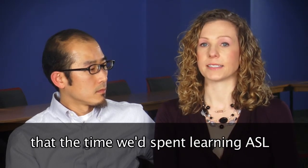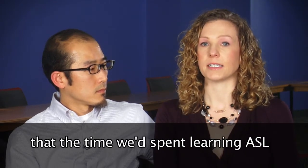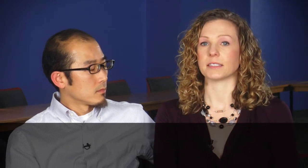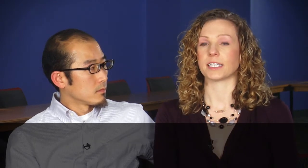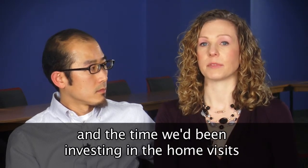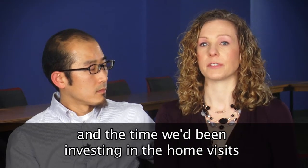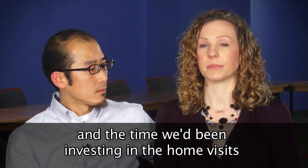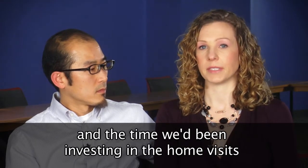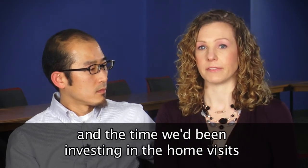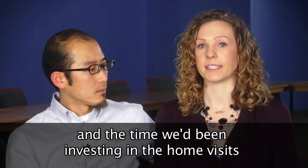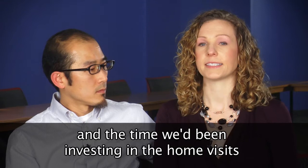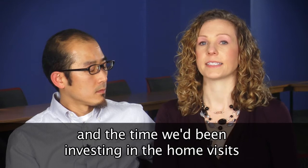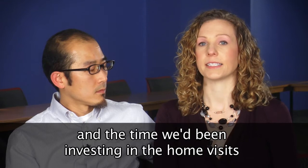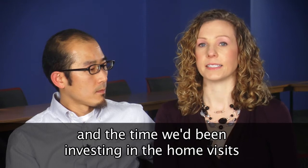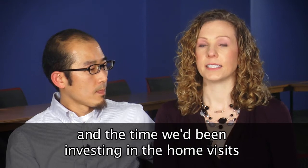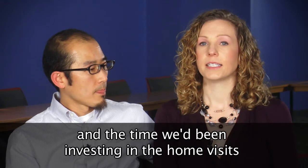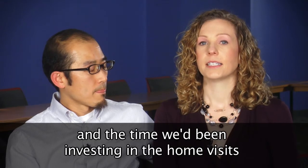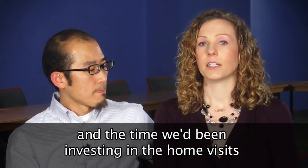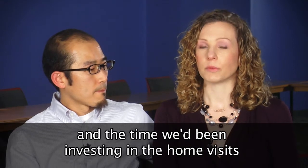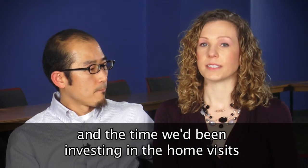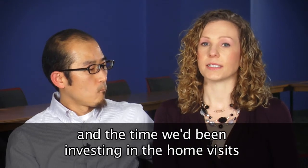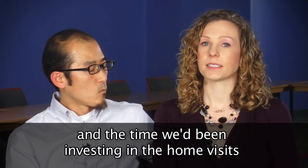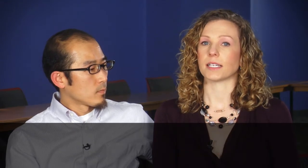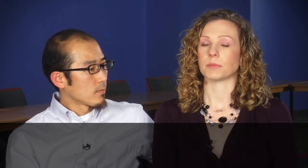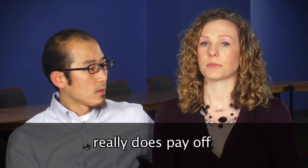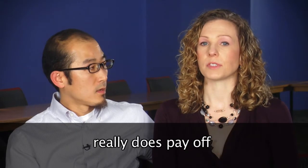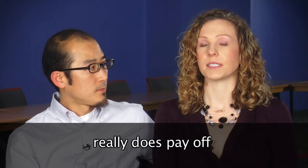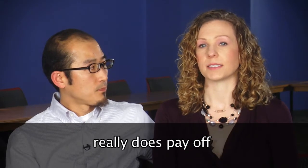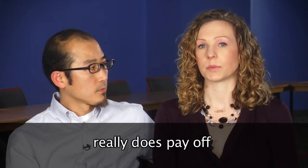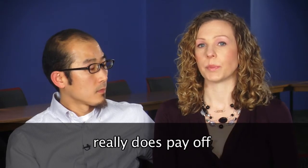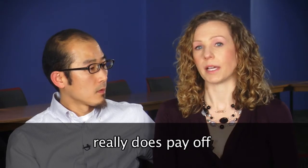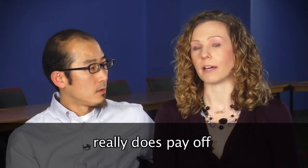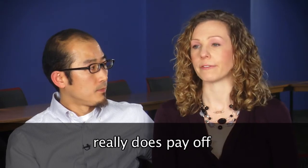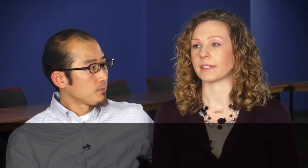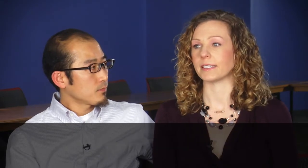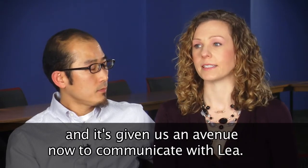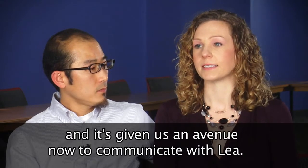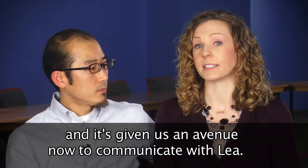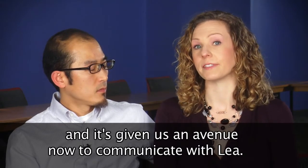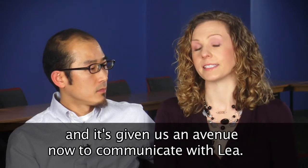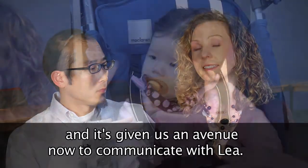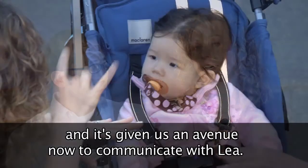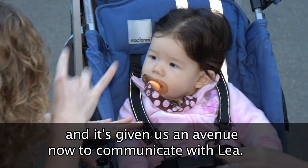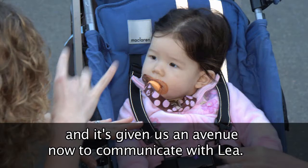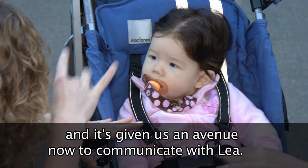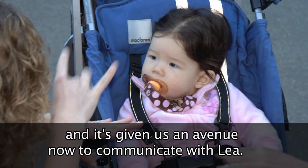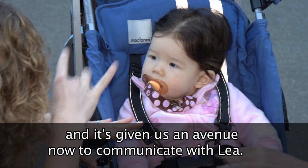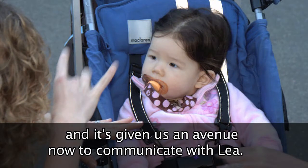ASL and the time we'd been investing in the home visits really does pay off, and it's given us an avenue now to